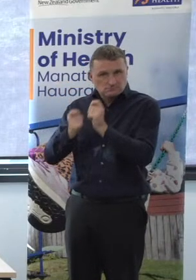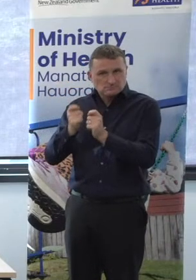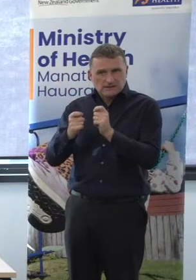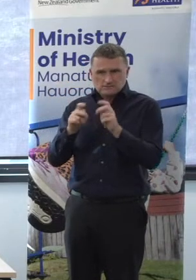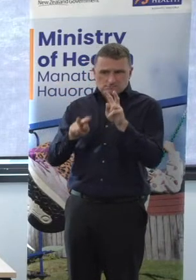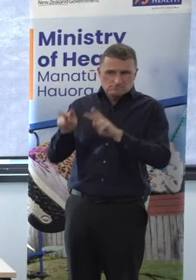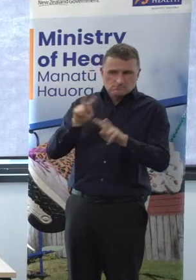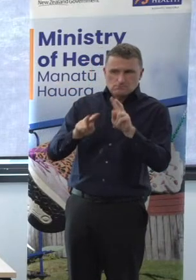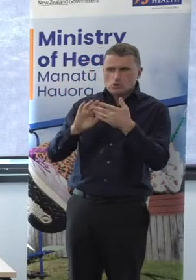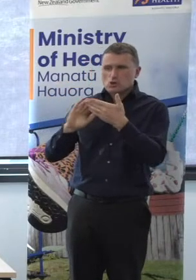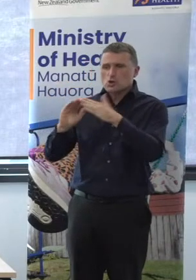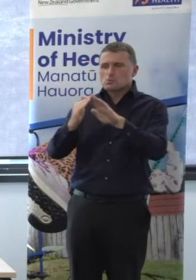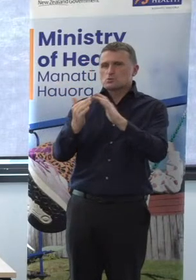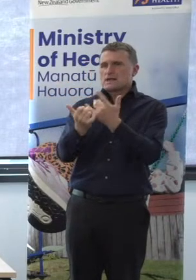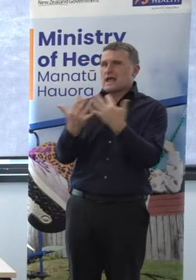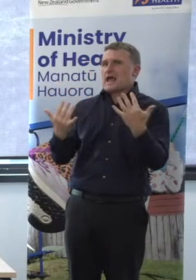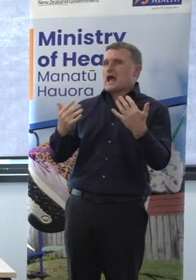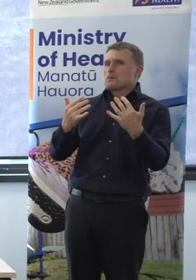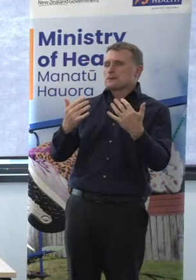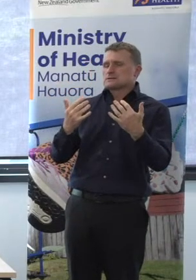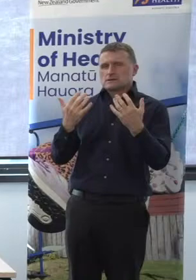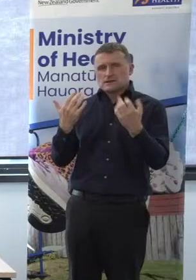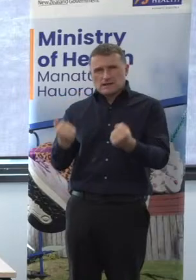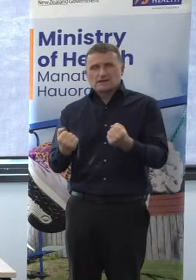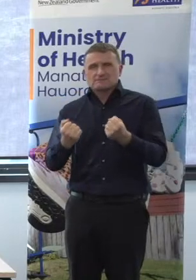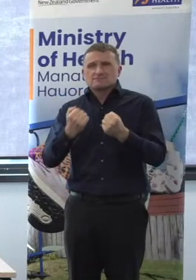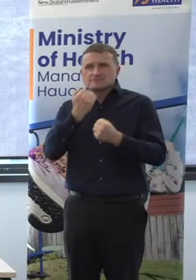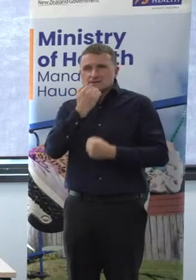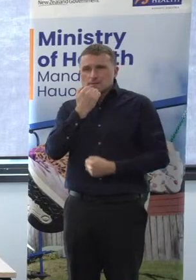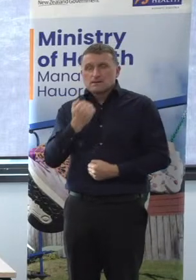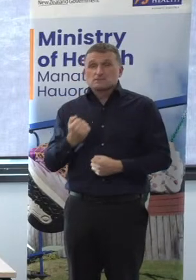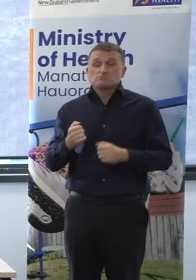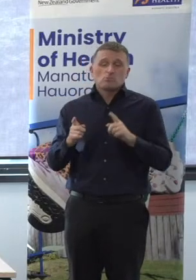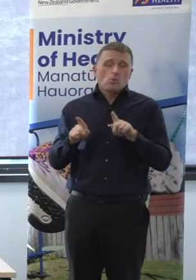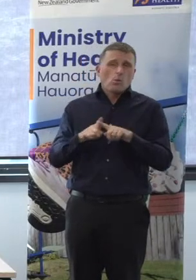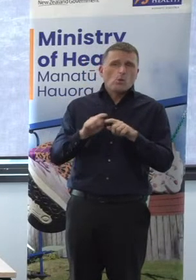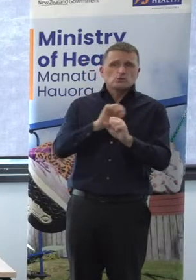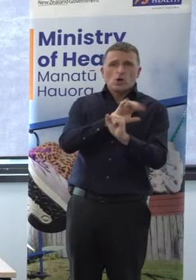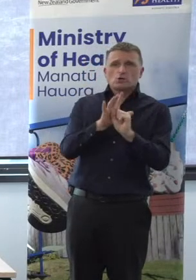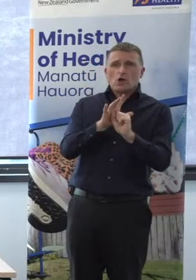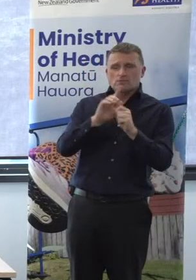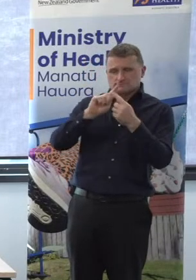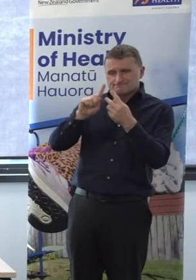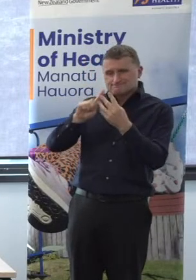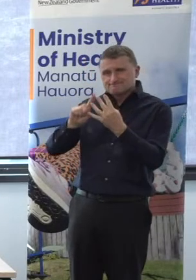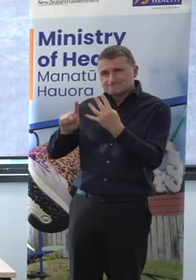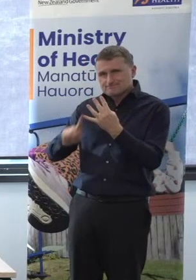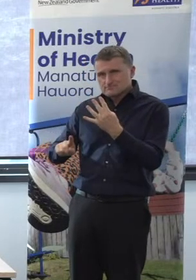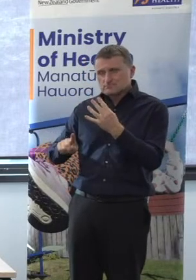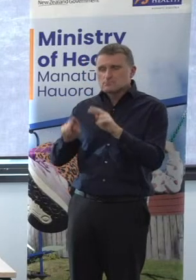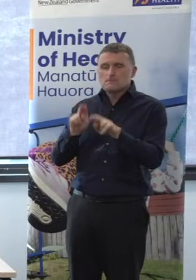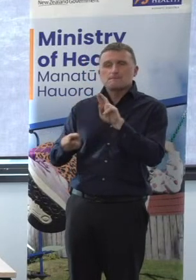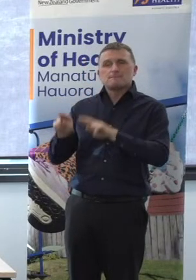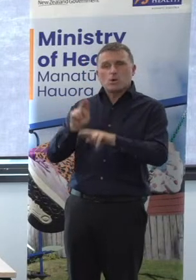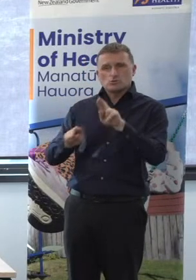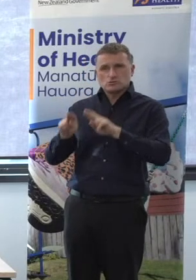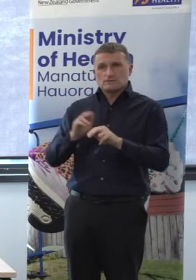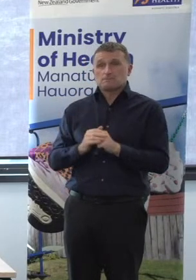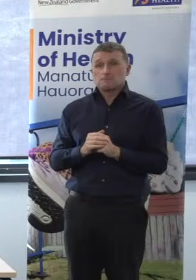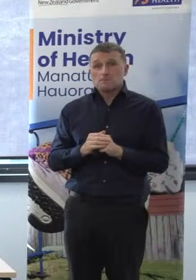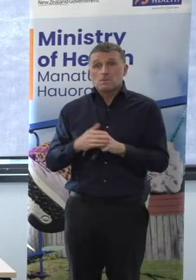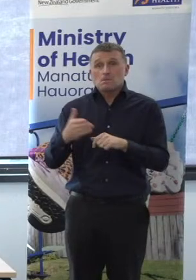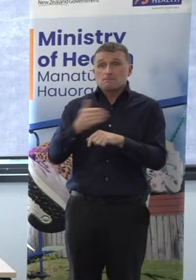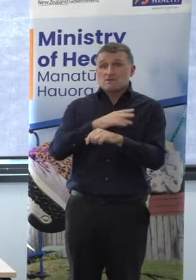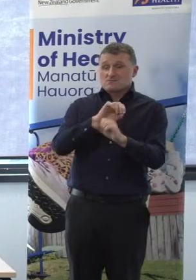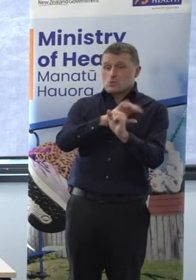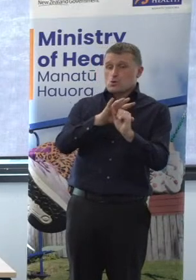our community and also to monitor variants. Wastewater testing proved crucial early on in our response to COVID-19 as an